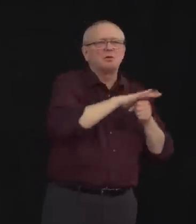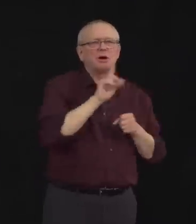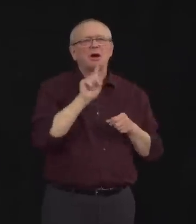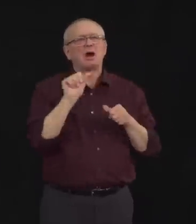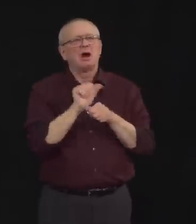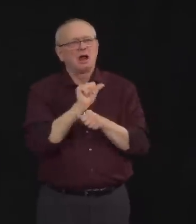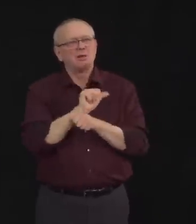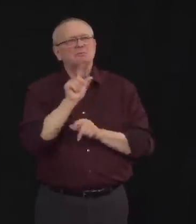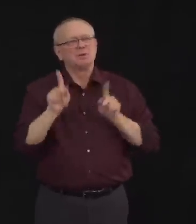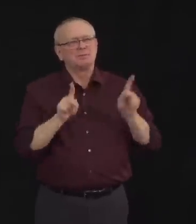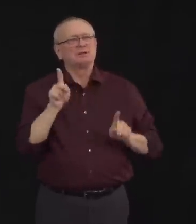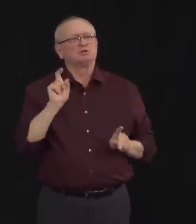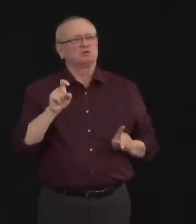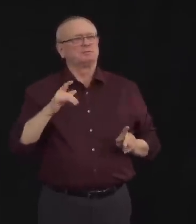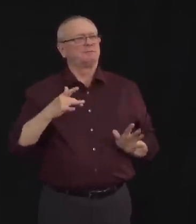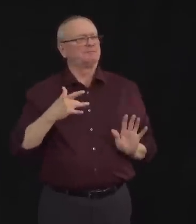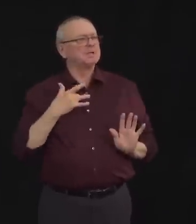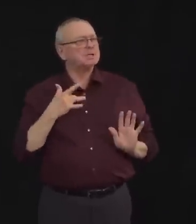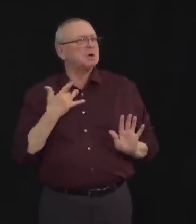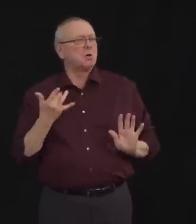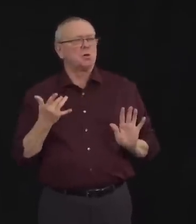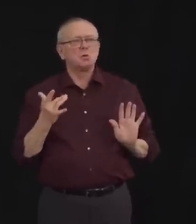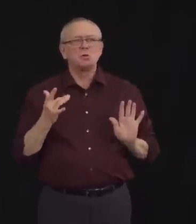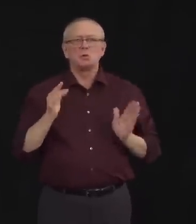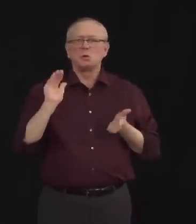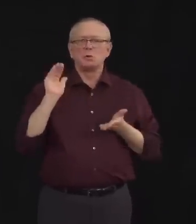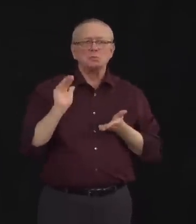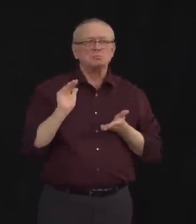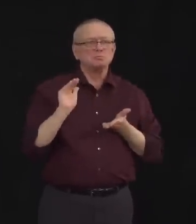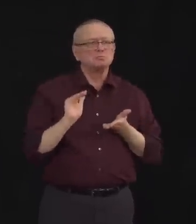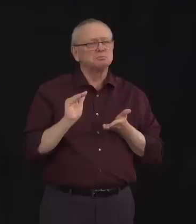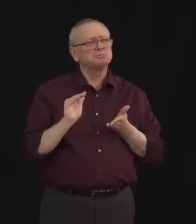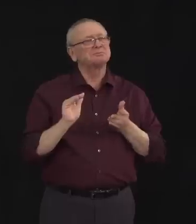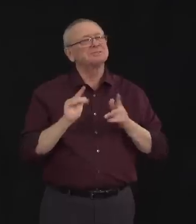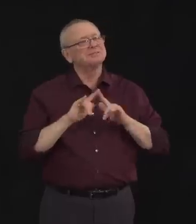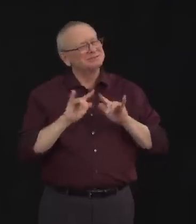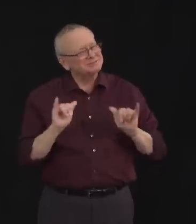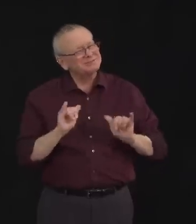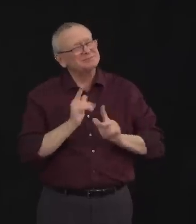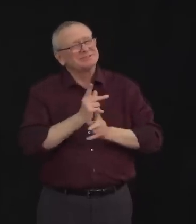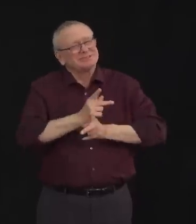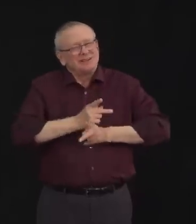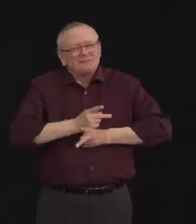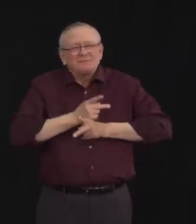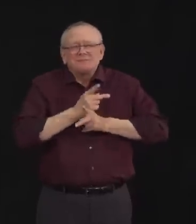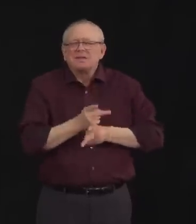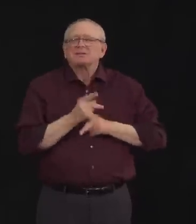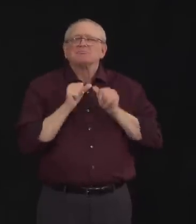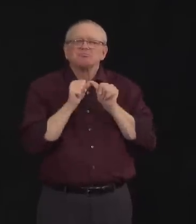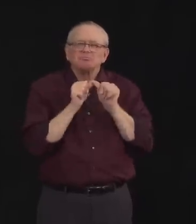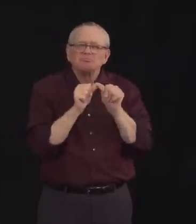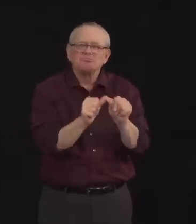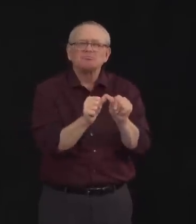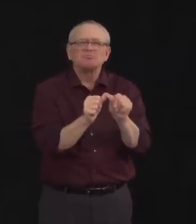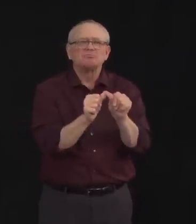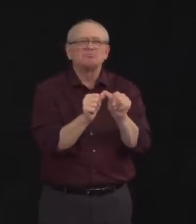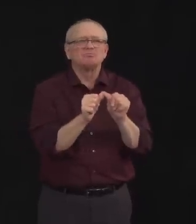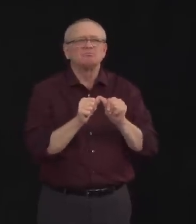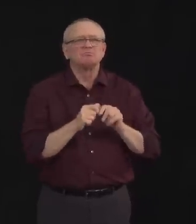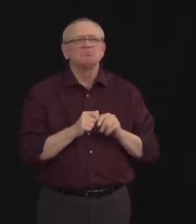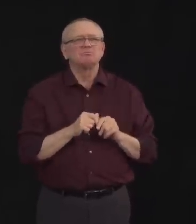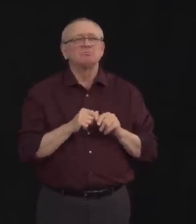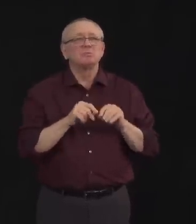the lower number of new cases, but also vigilant, because we can see with some of the outbreaks that we're experiencing